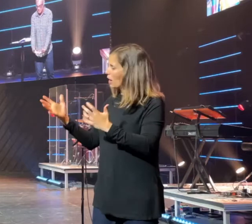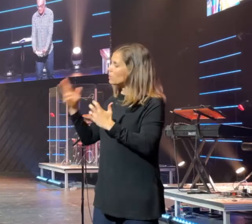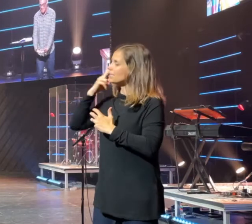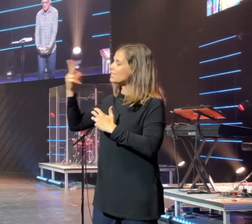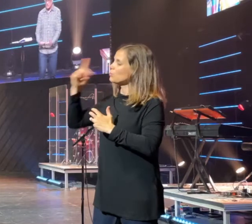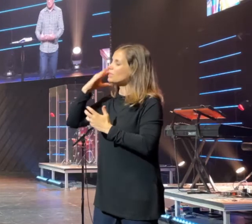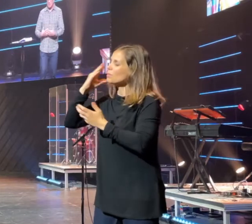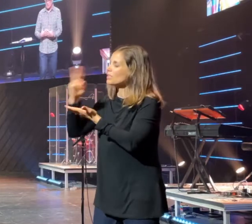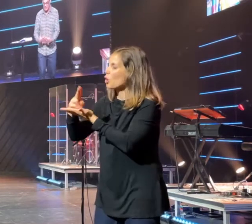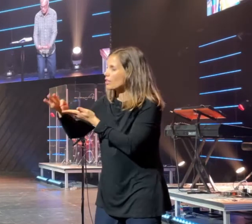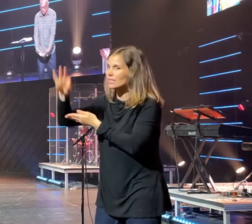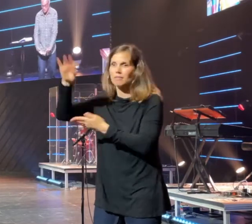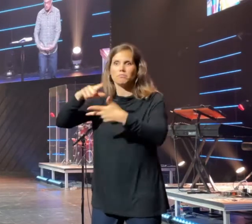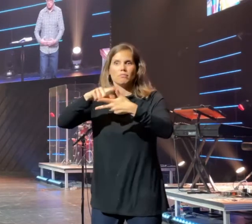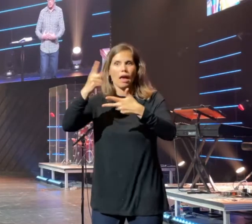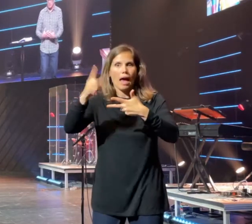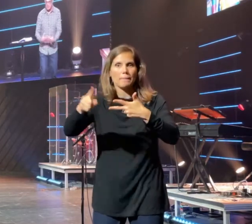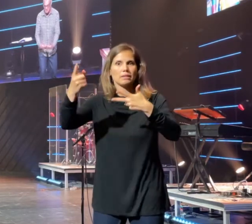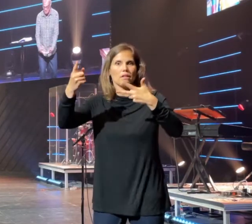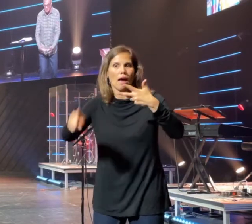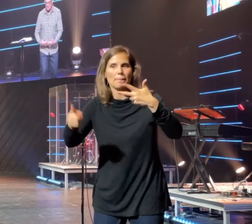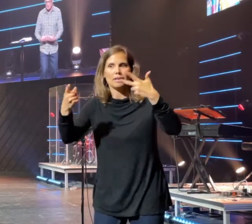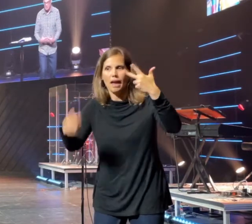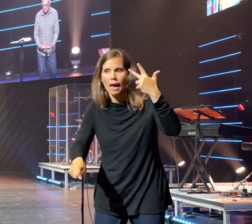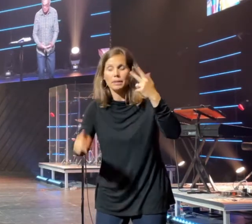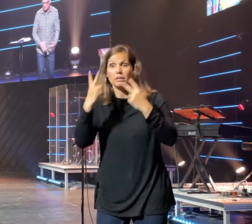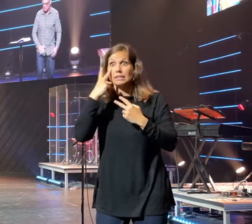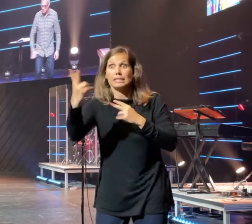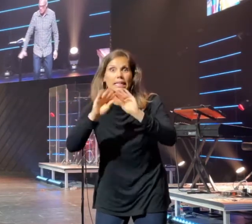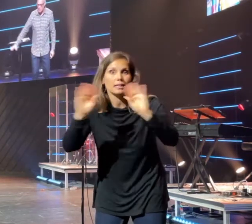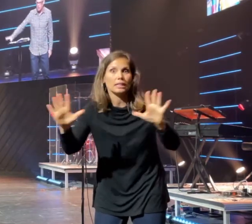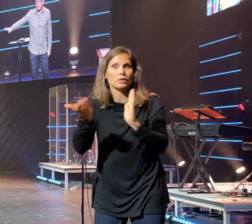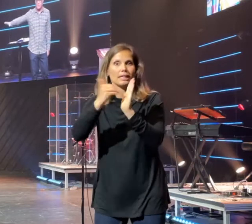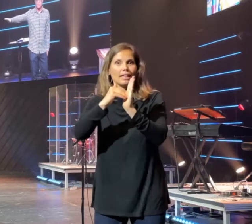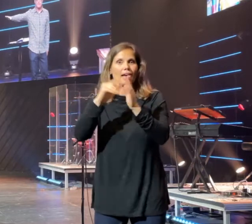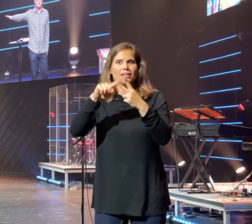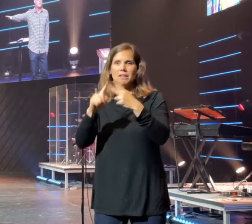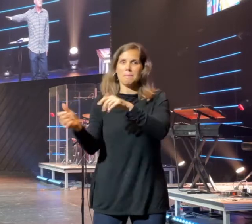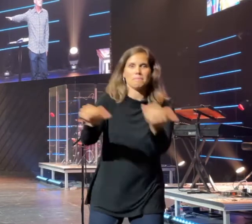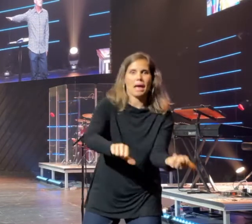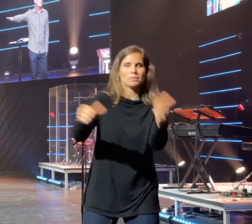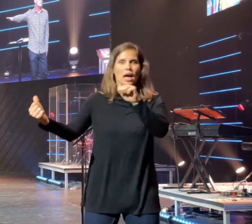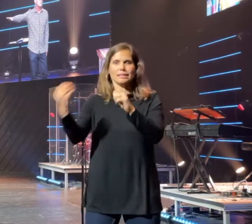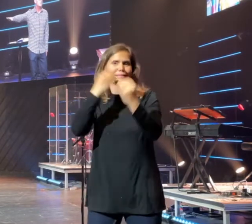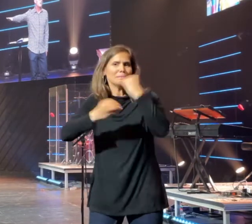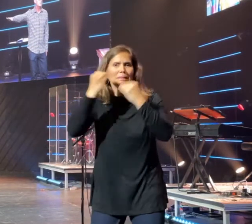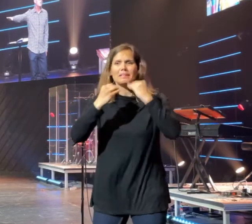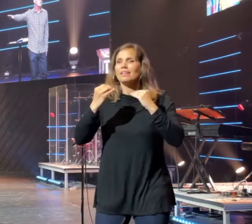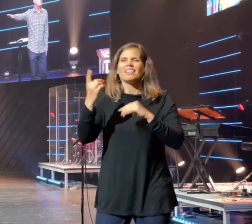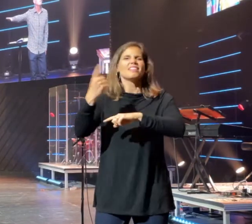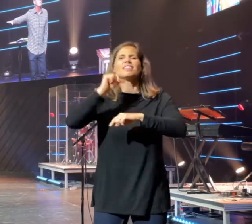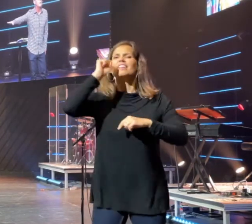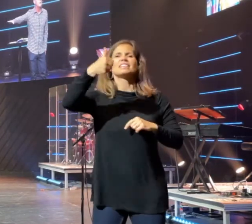had his eyesight back. He received the Holy Spirit. He had a meal. He had a good night's sleep. And he went out that very next day and started to preach the gospel.